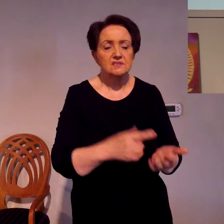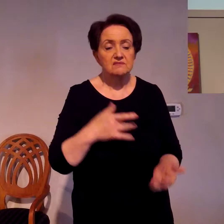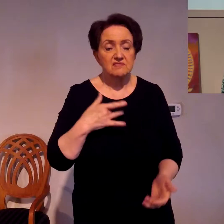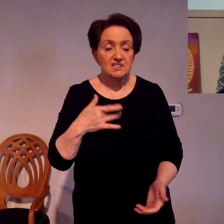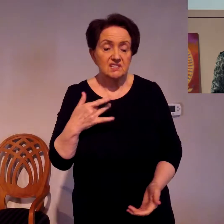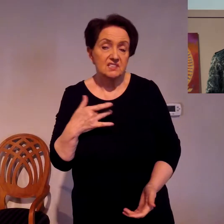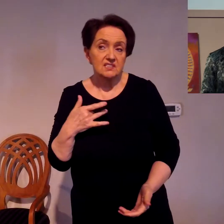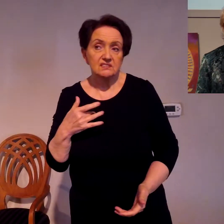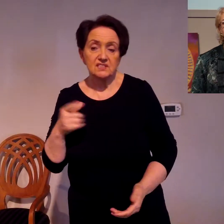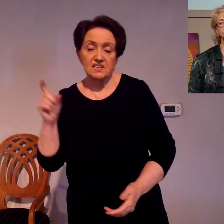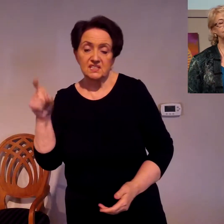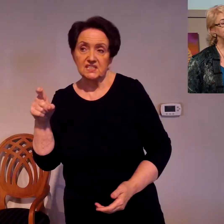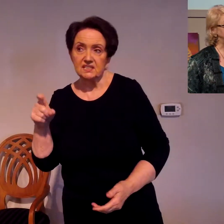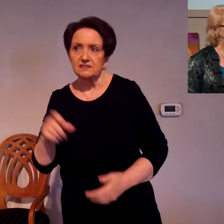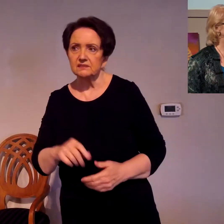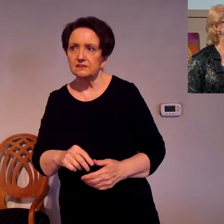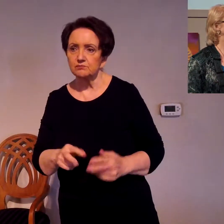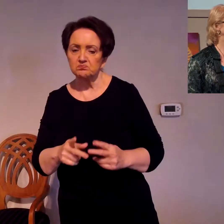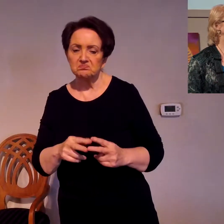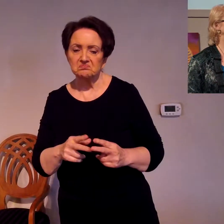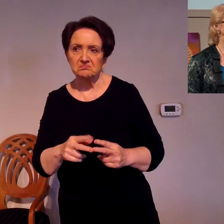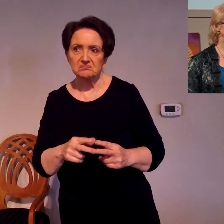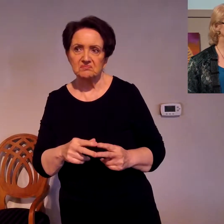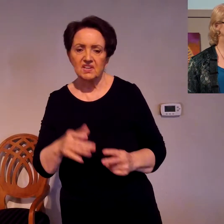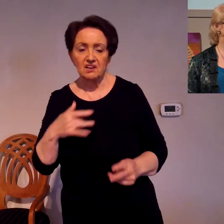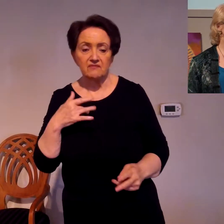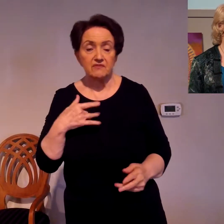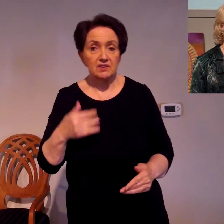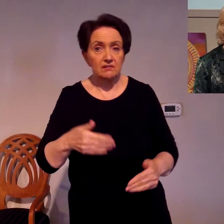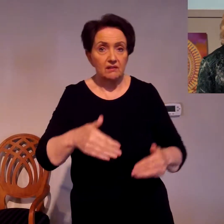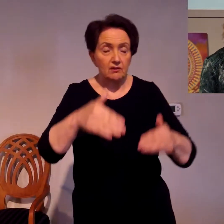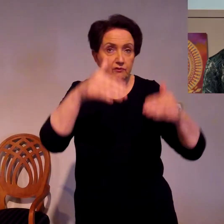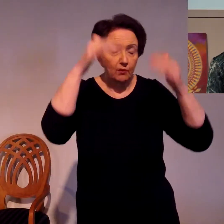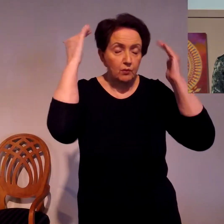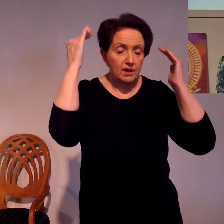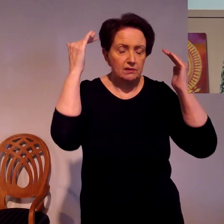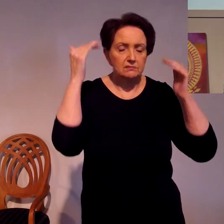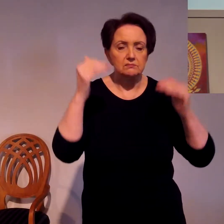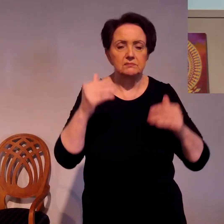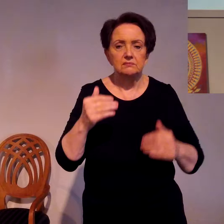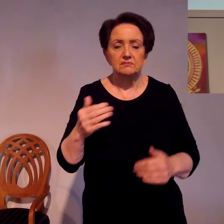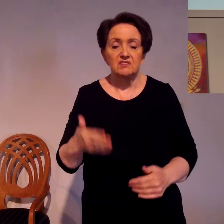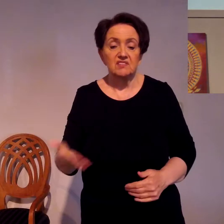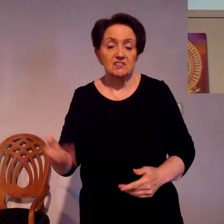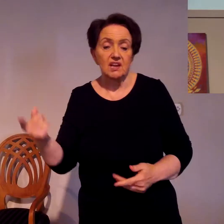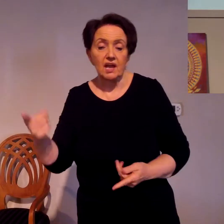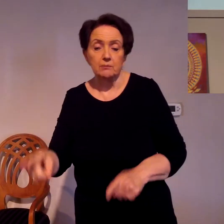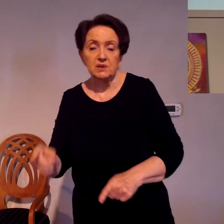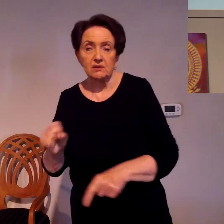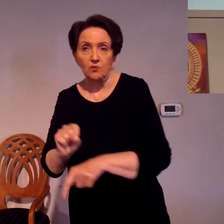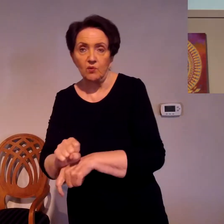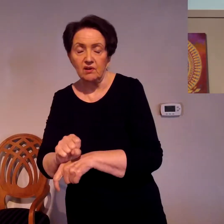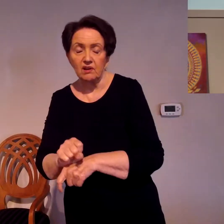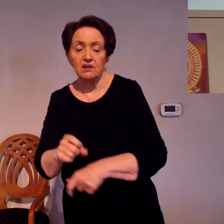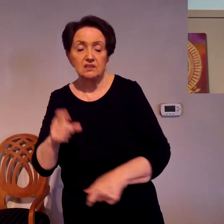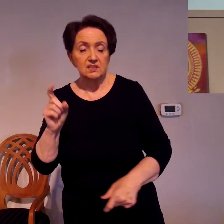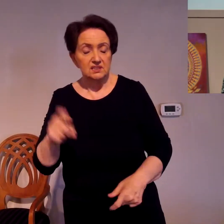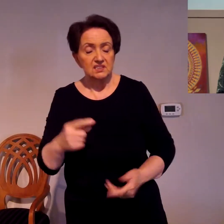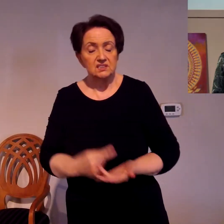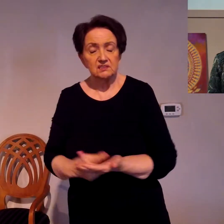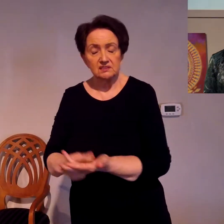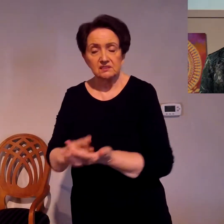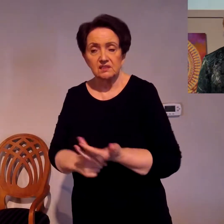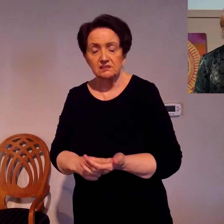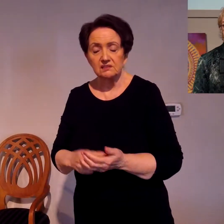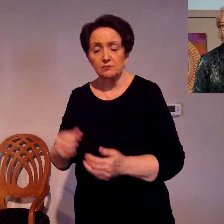needs. You know, I really feel overwhelmed by this thing that has happened with the boss, and I need to go in there and talk about it with